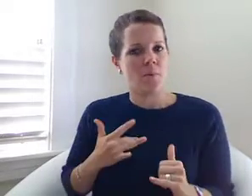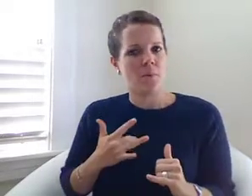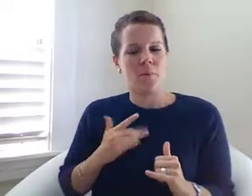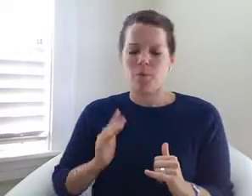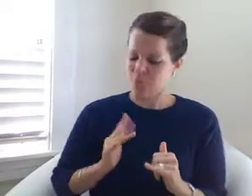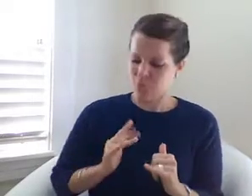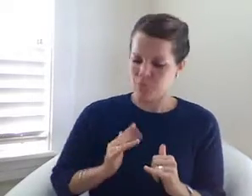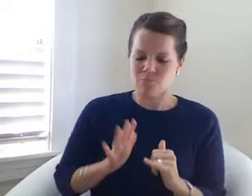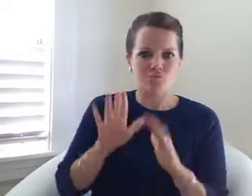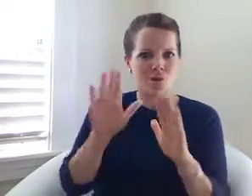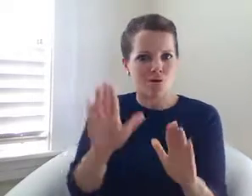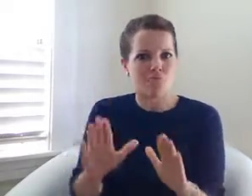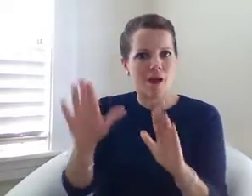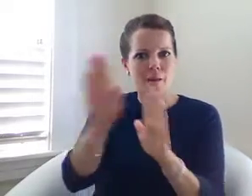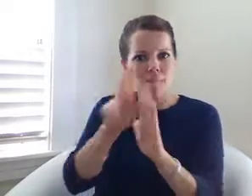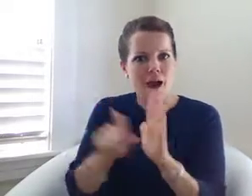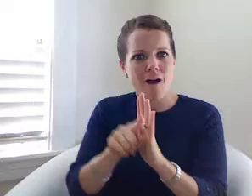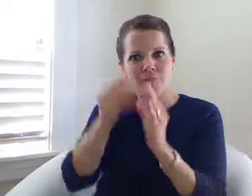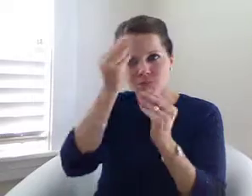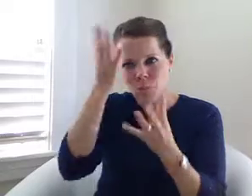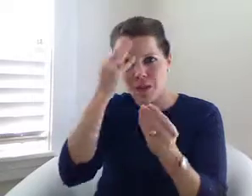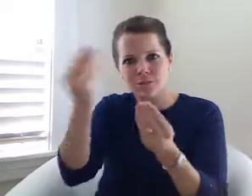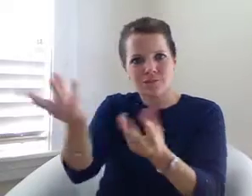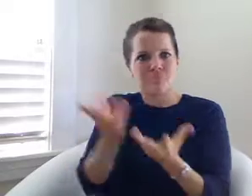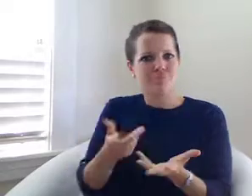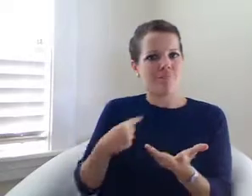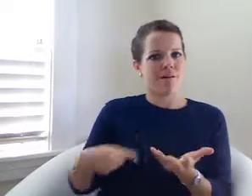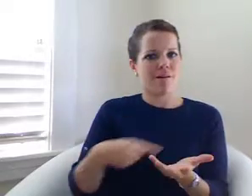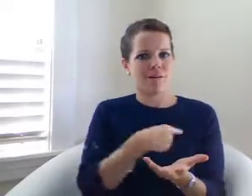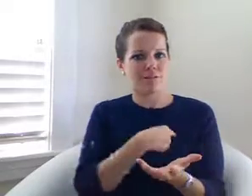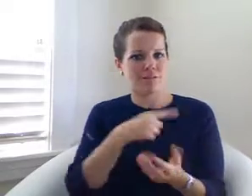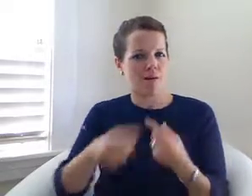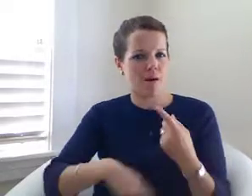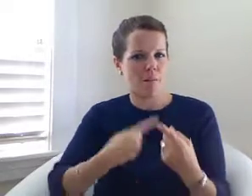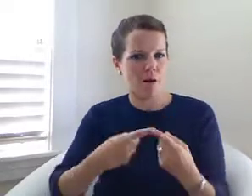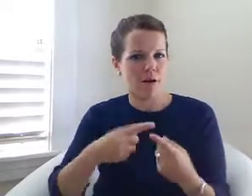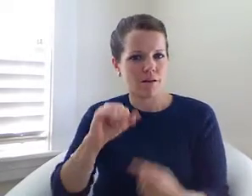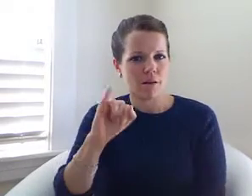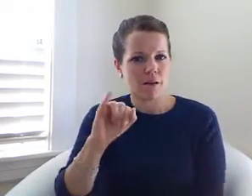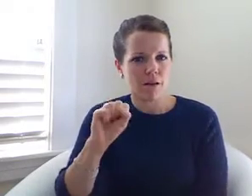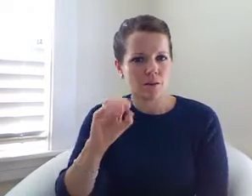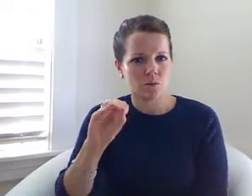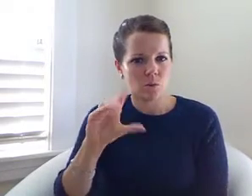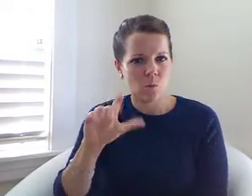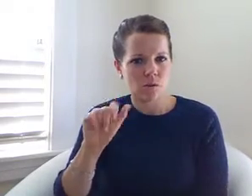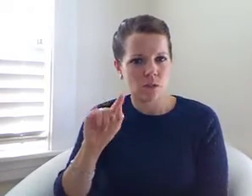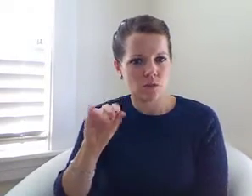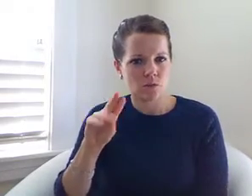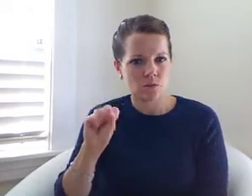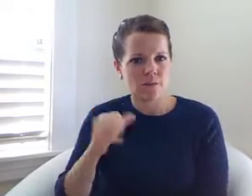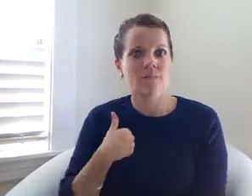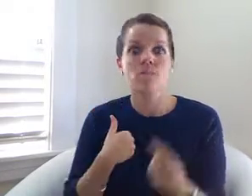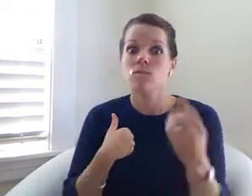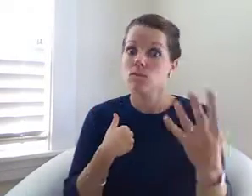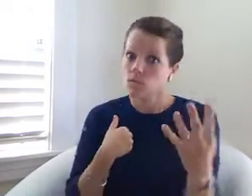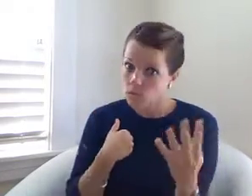isolations and precautions. There are 4 types of isolations for patients: contact, droplet,